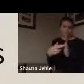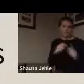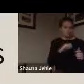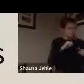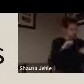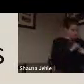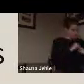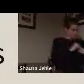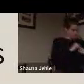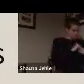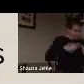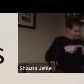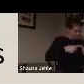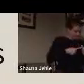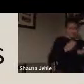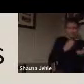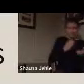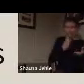first and then maybe